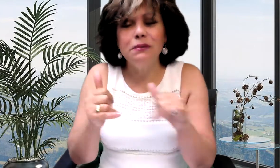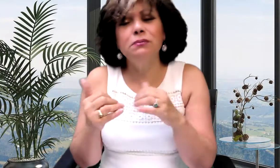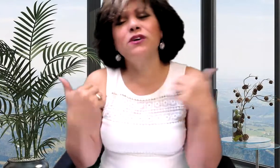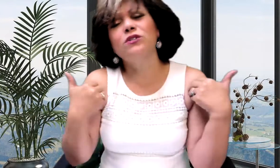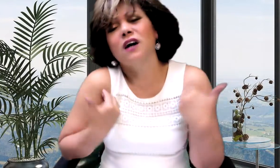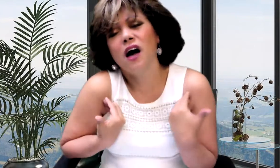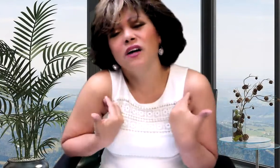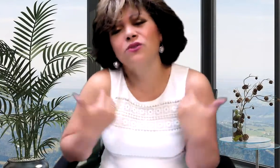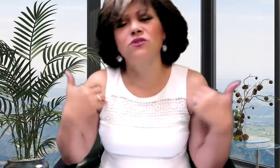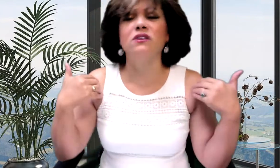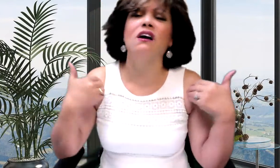Maybe they're tired.